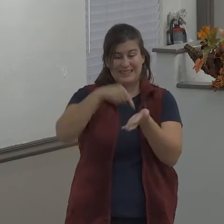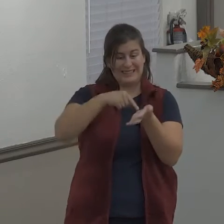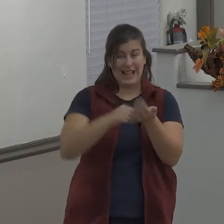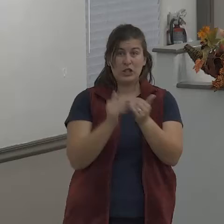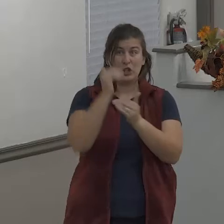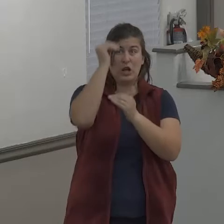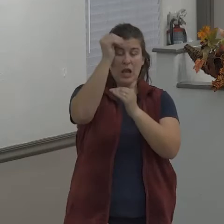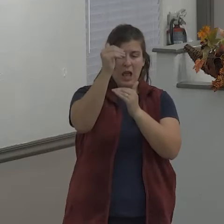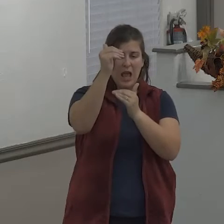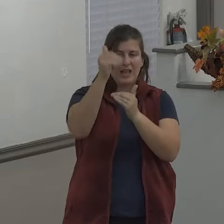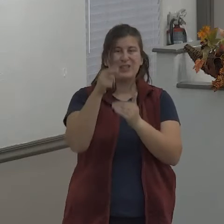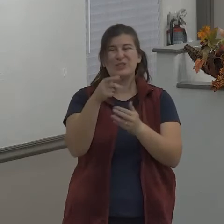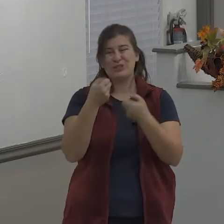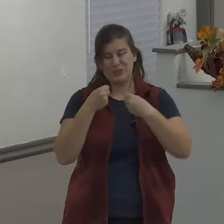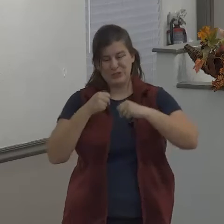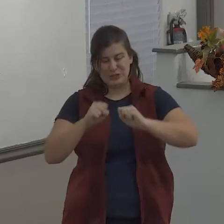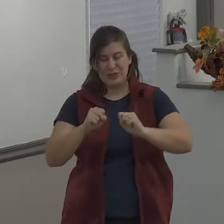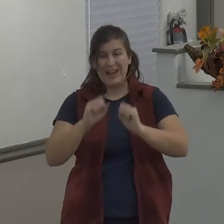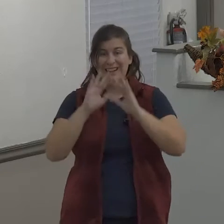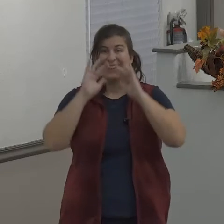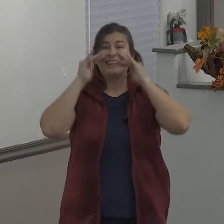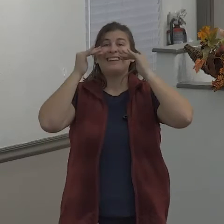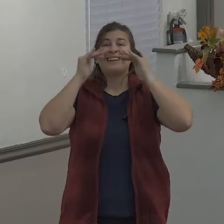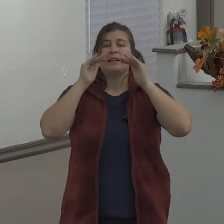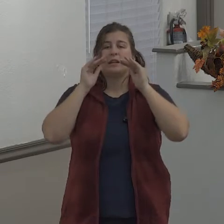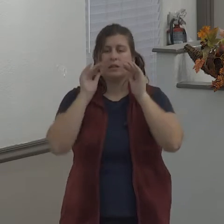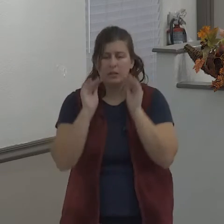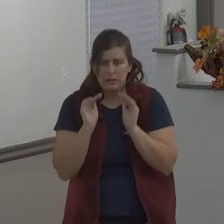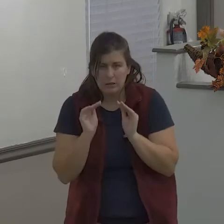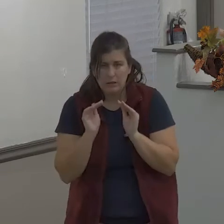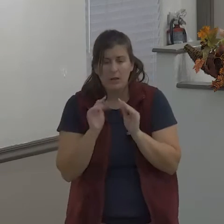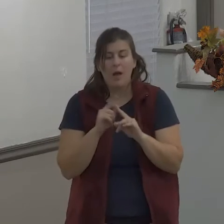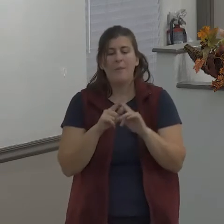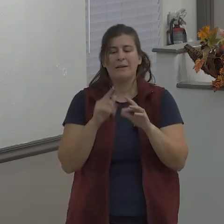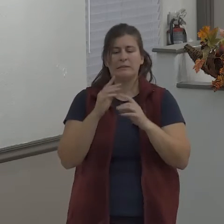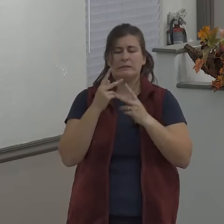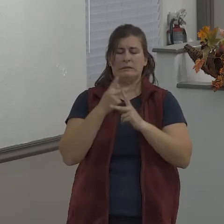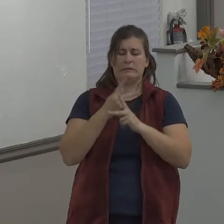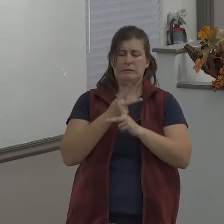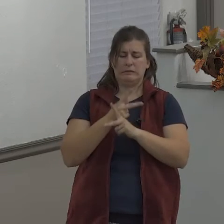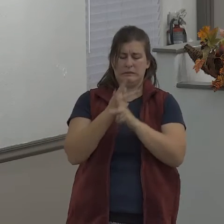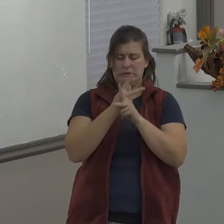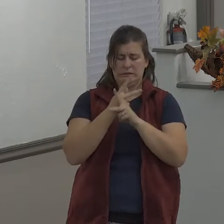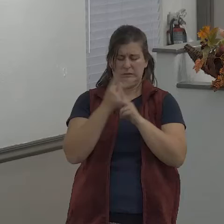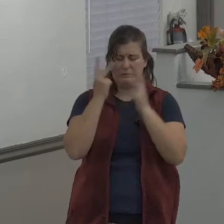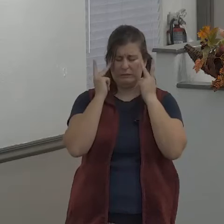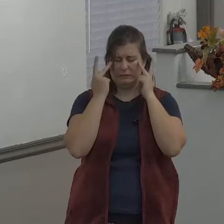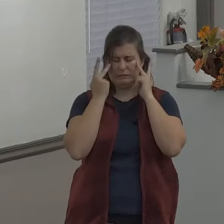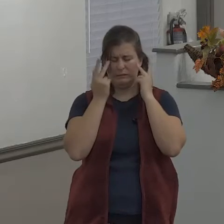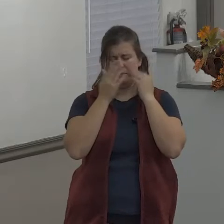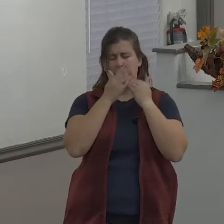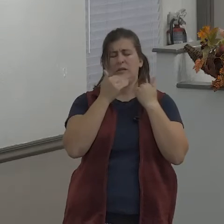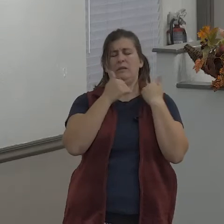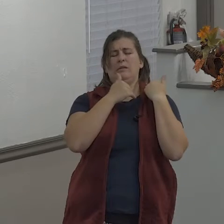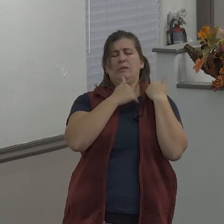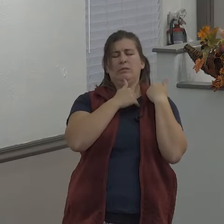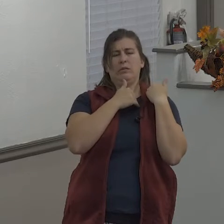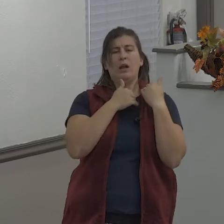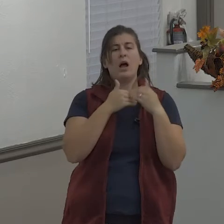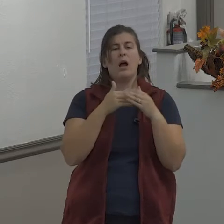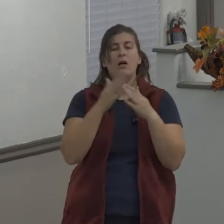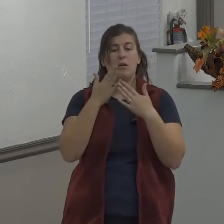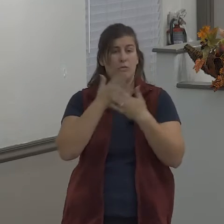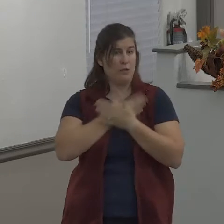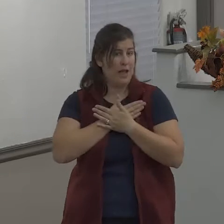are high, and you try to smile but you have to sigh, when cares are pressing you down a bit, rest if you